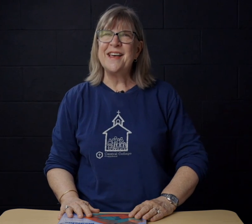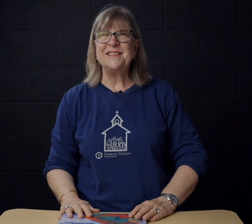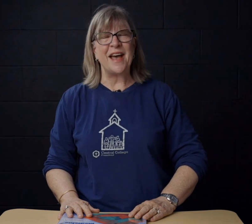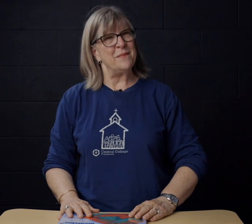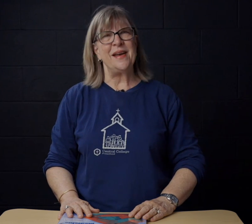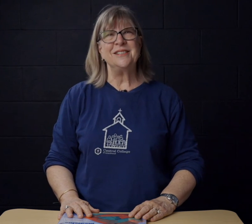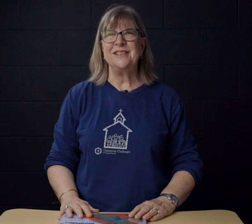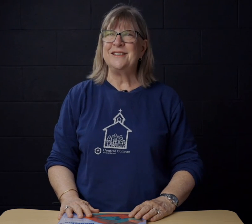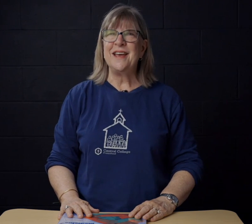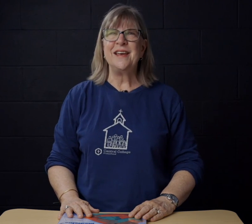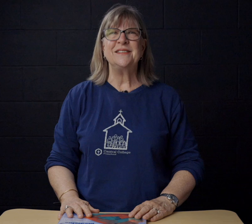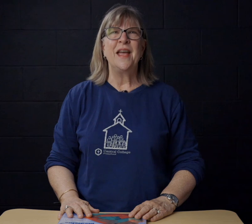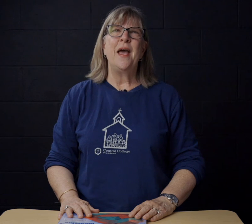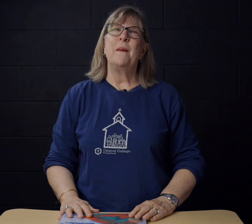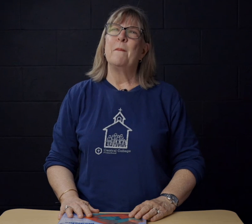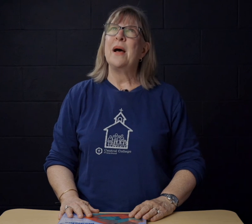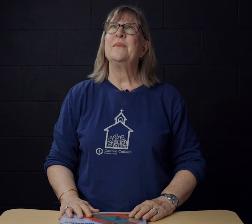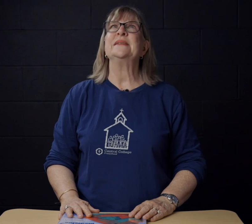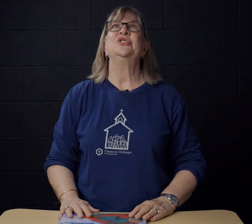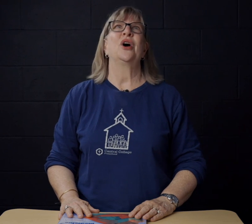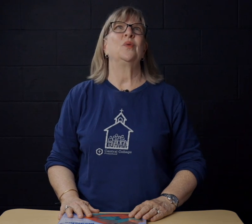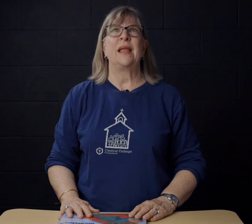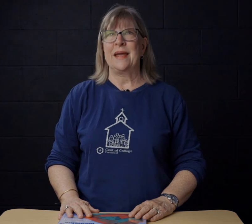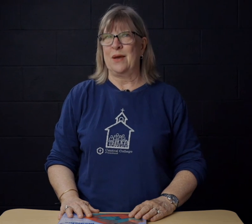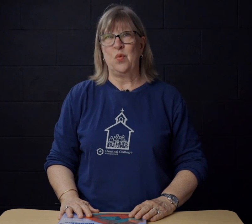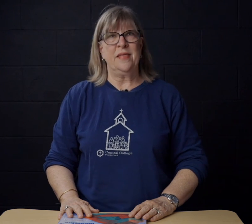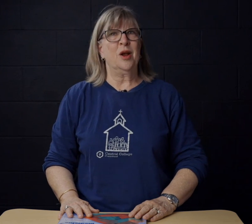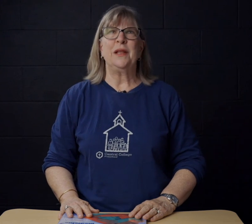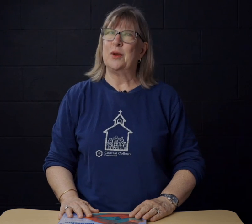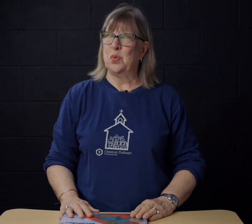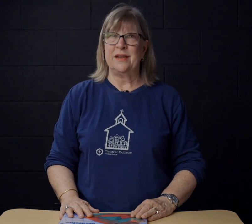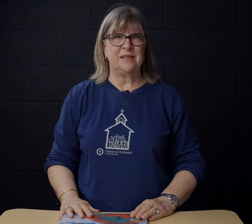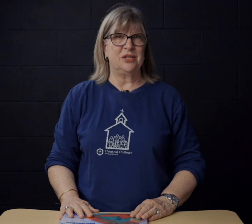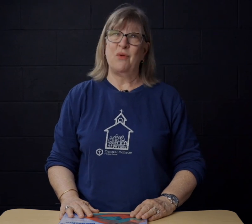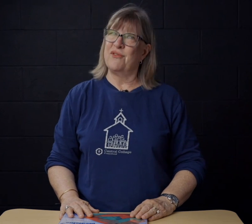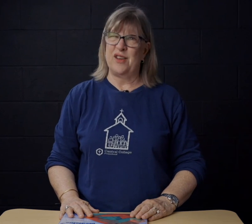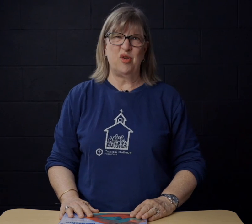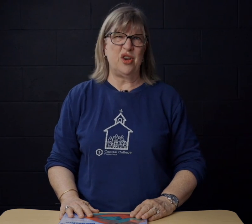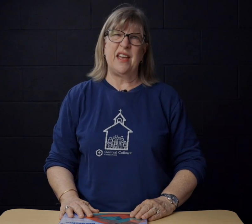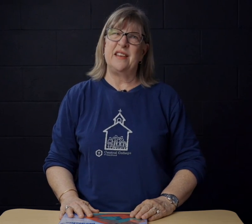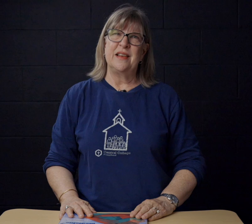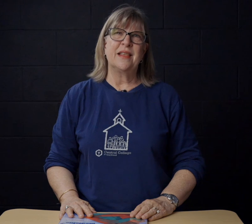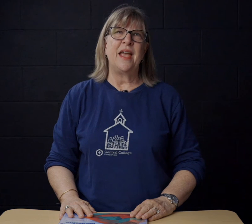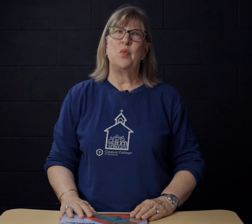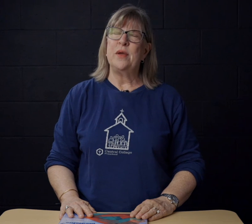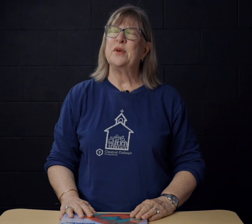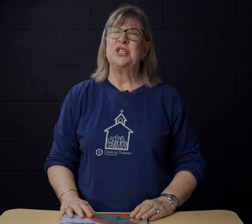does. I bet she does. Mommies don't like it when their little ones don't feel good. And we wish that